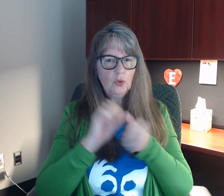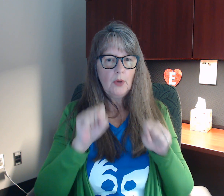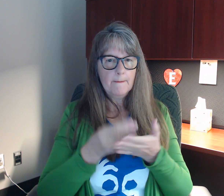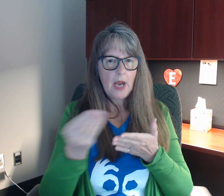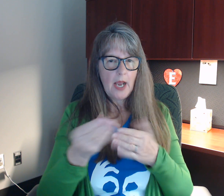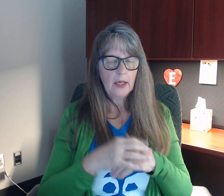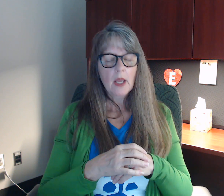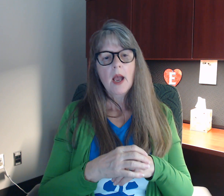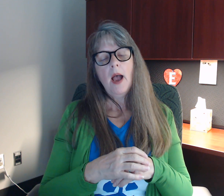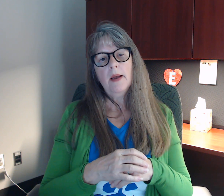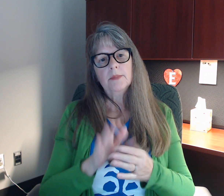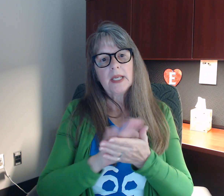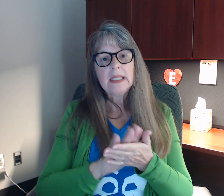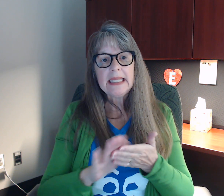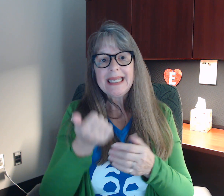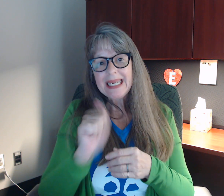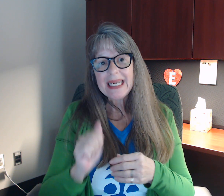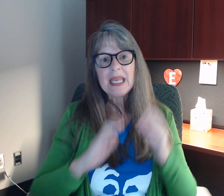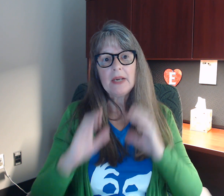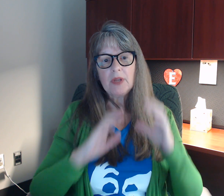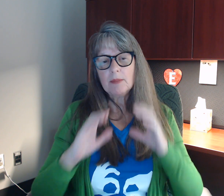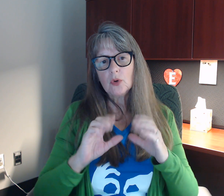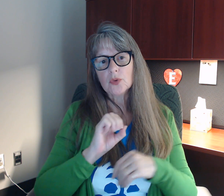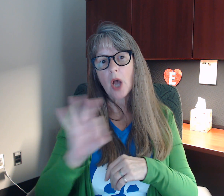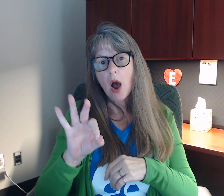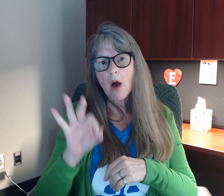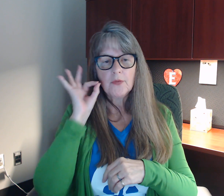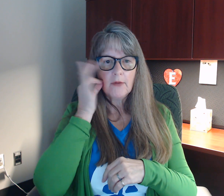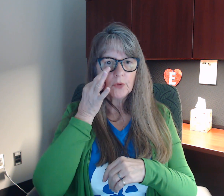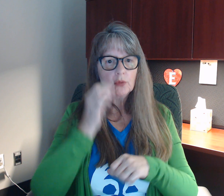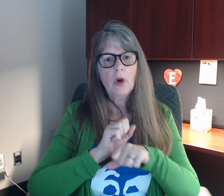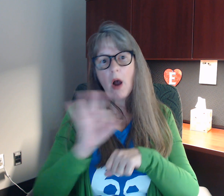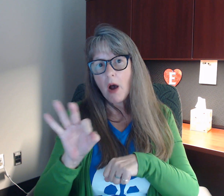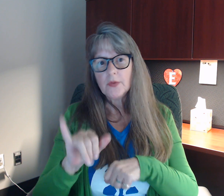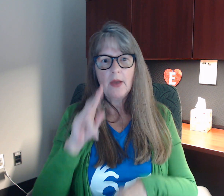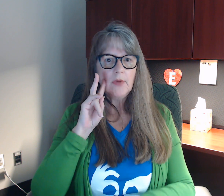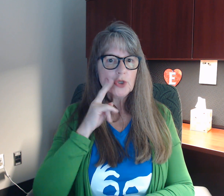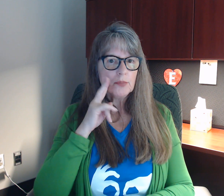can buy to clean any kind of chemicals off of that fruit, off of that vegetables.